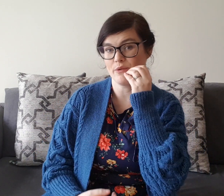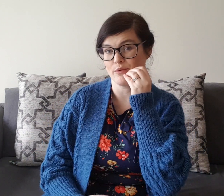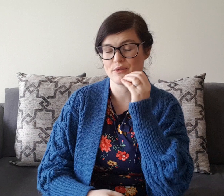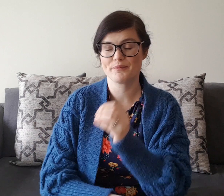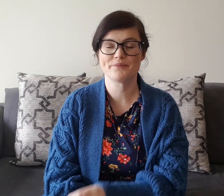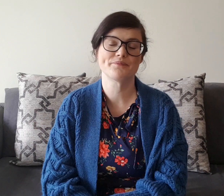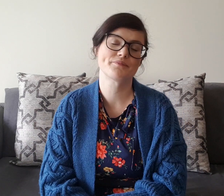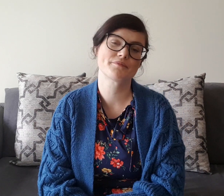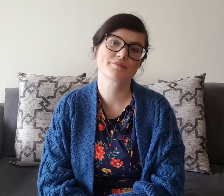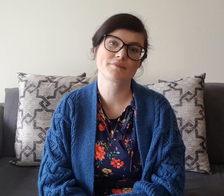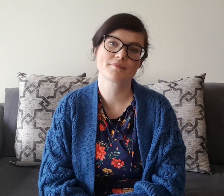food.